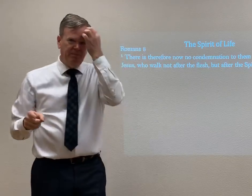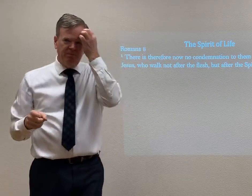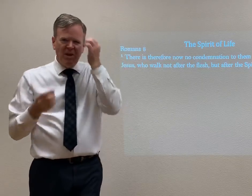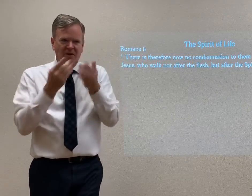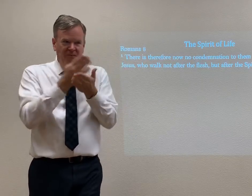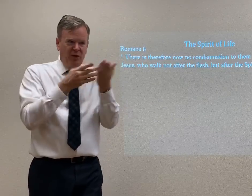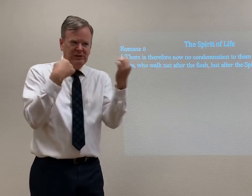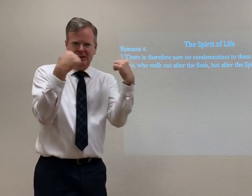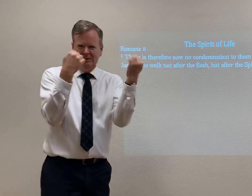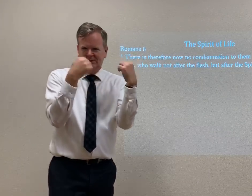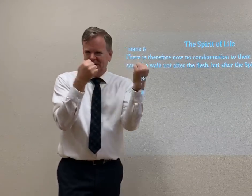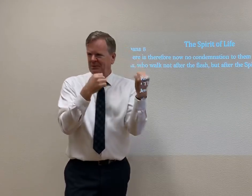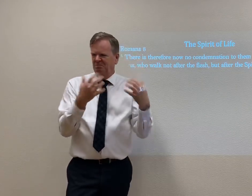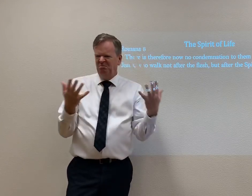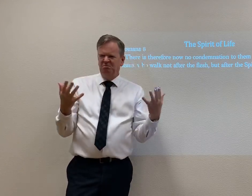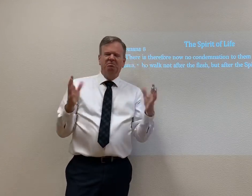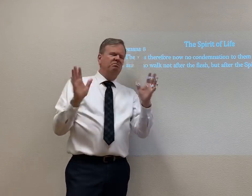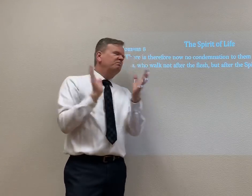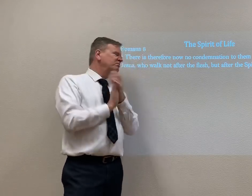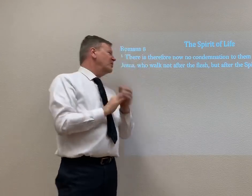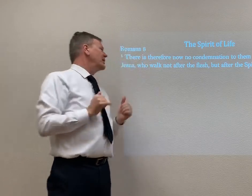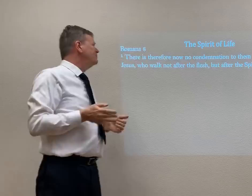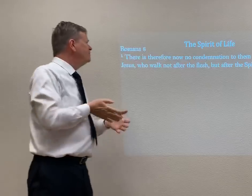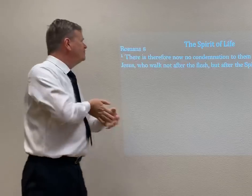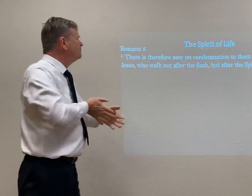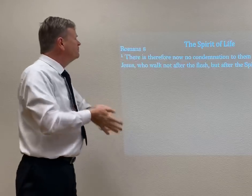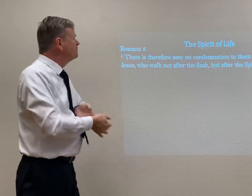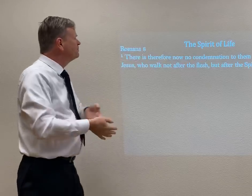is. So I know some people are not in agreement, so.